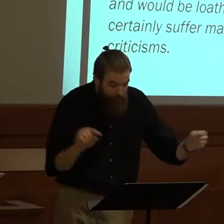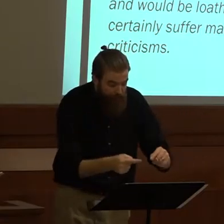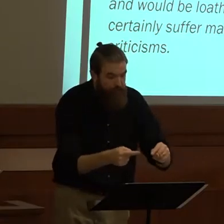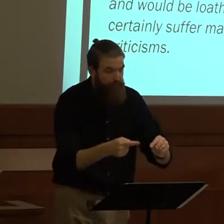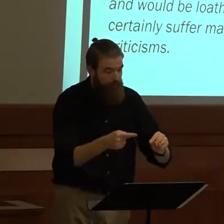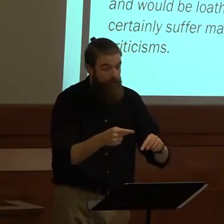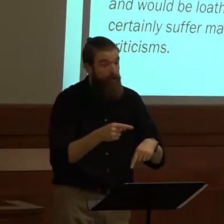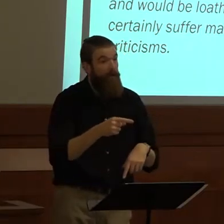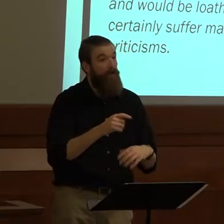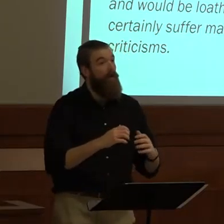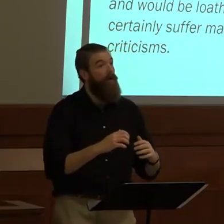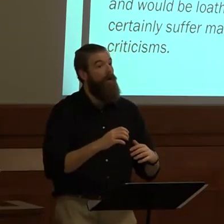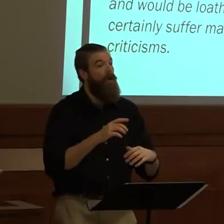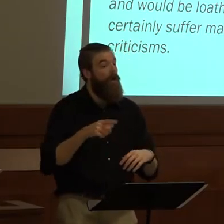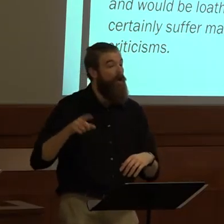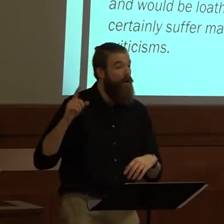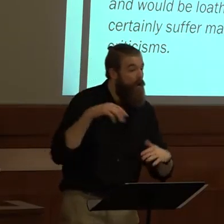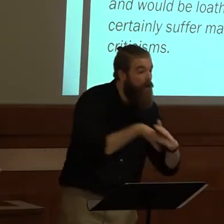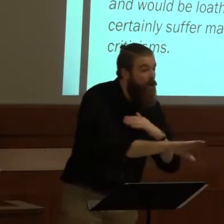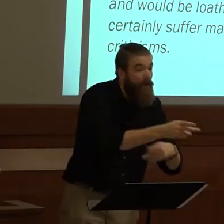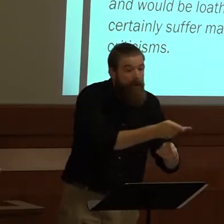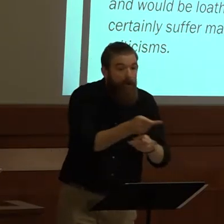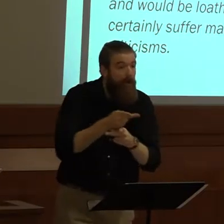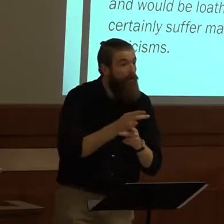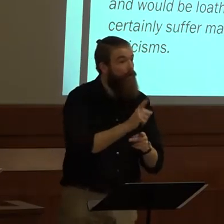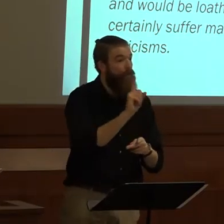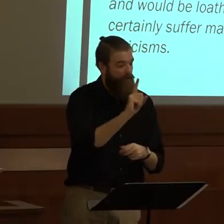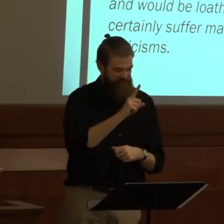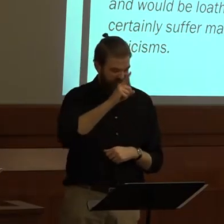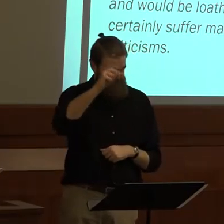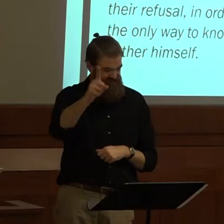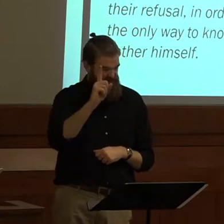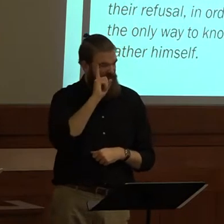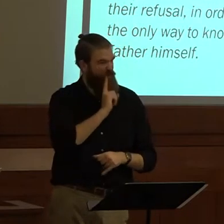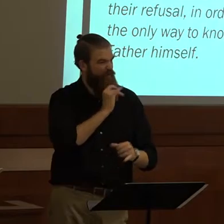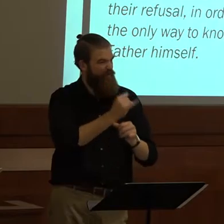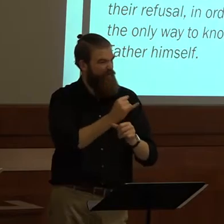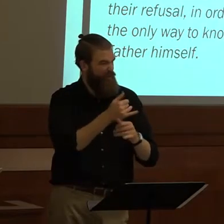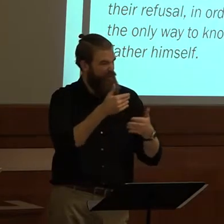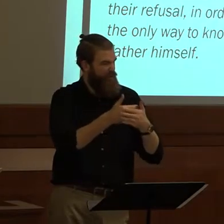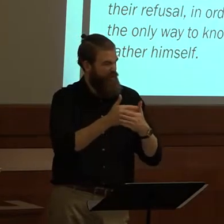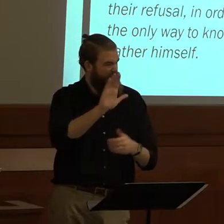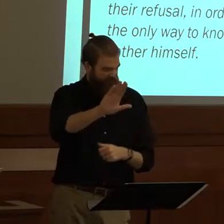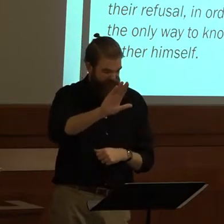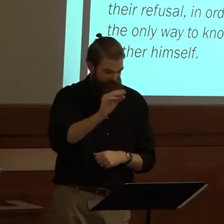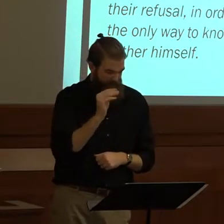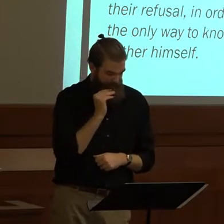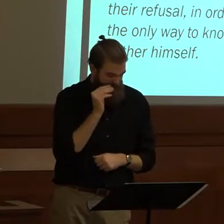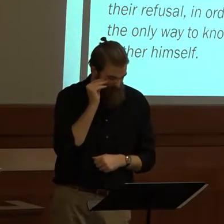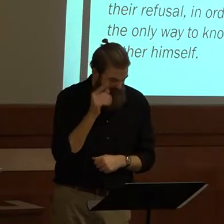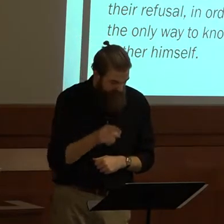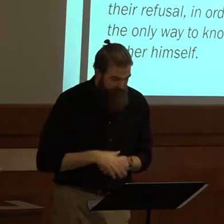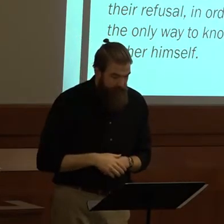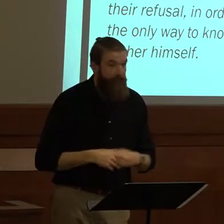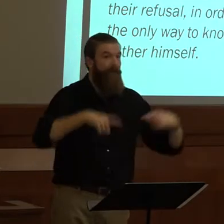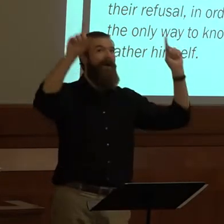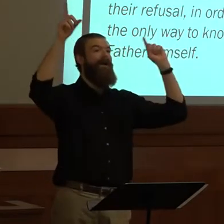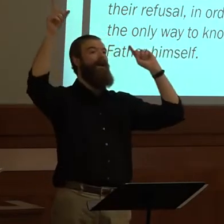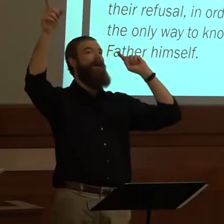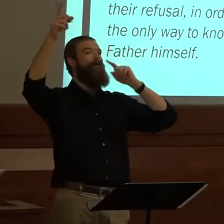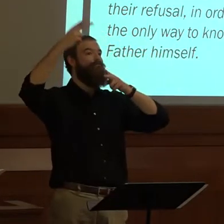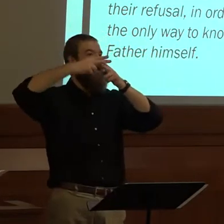would indicate God's will. Again, Charles wrote his mother up there. The answer was not a surprise